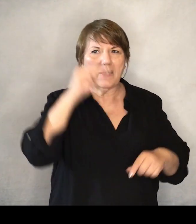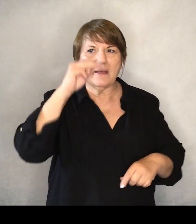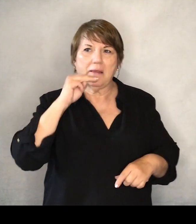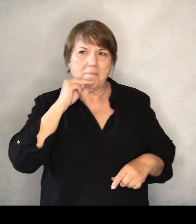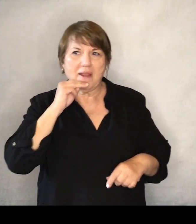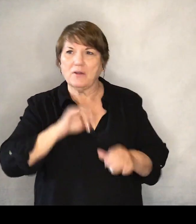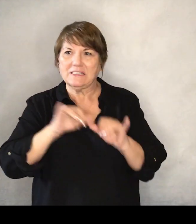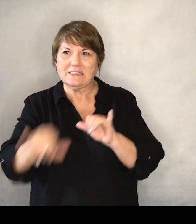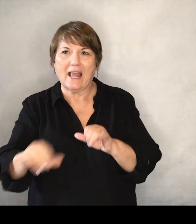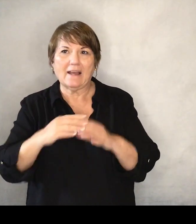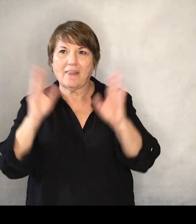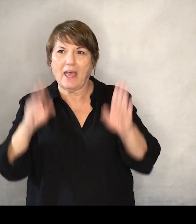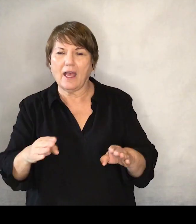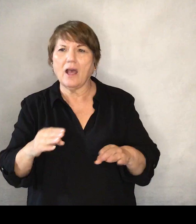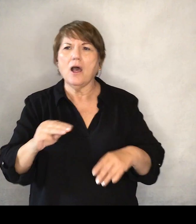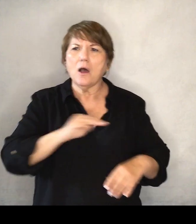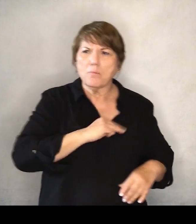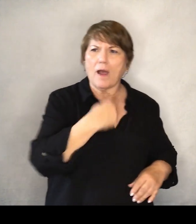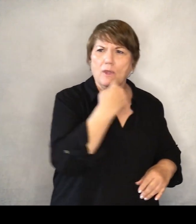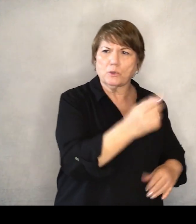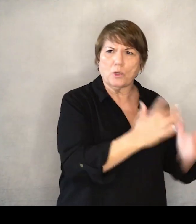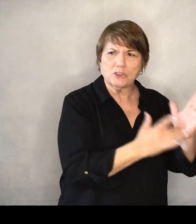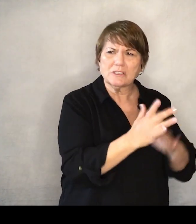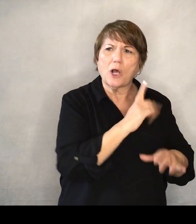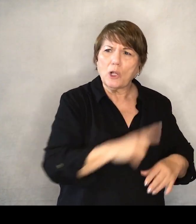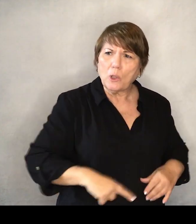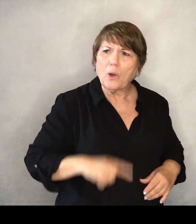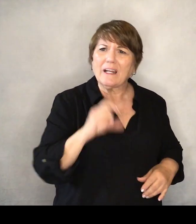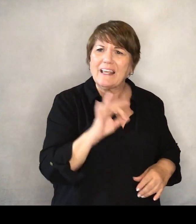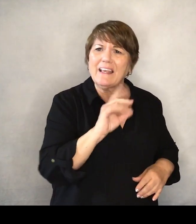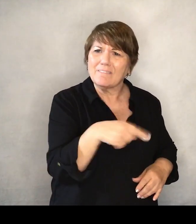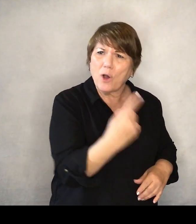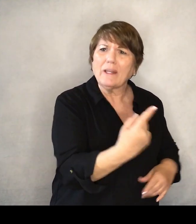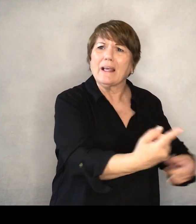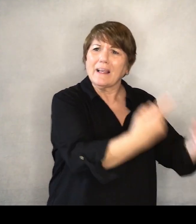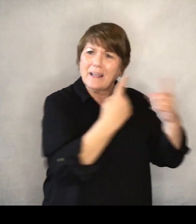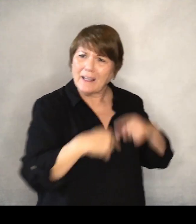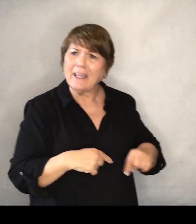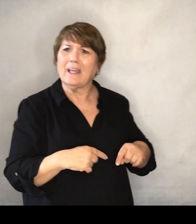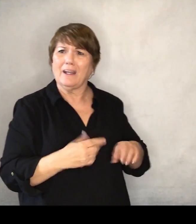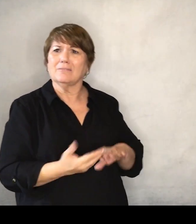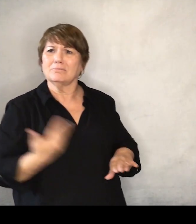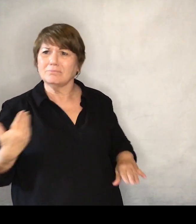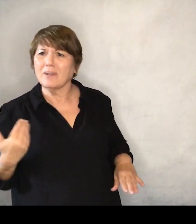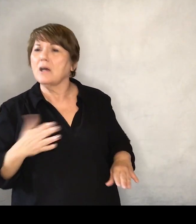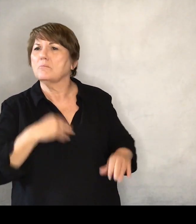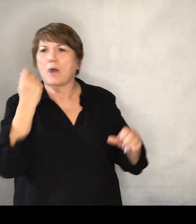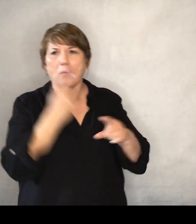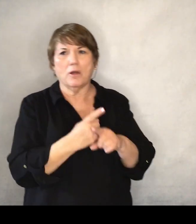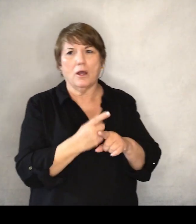stayed in the house. Martha said to Jesus, "Lord, if only you had been here, my brother would not have